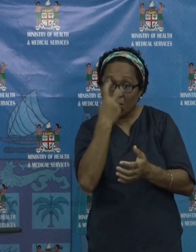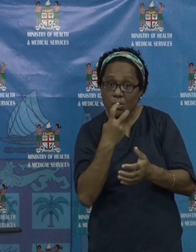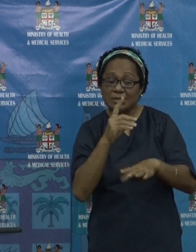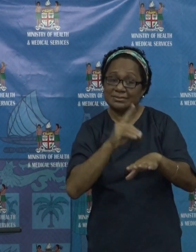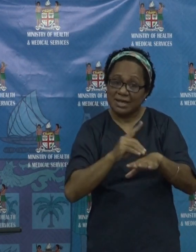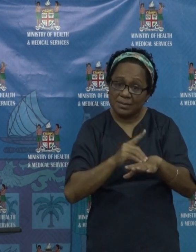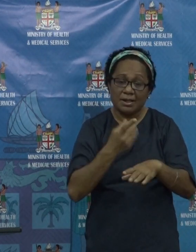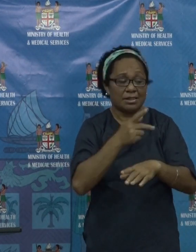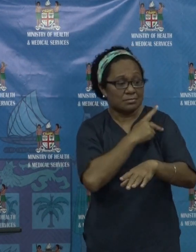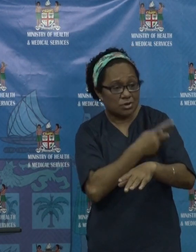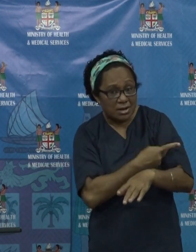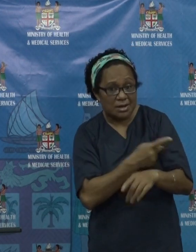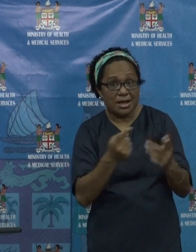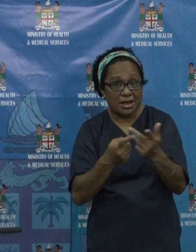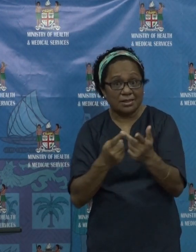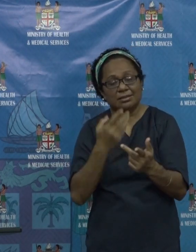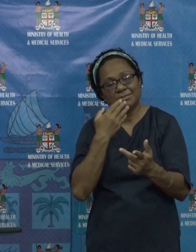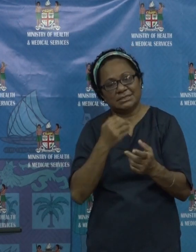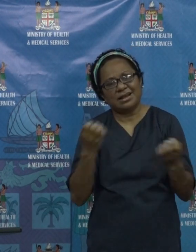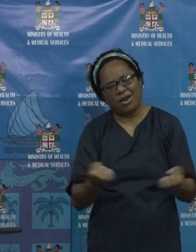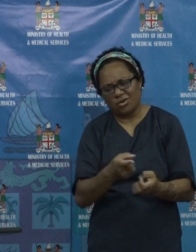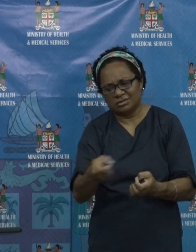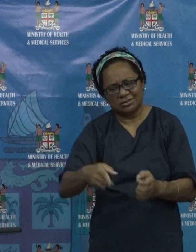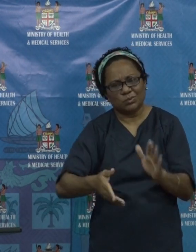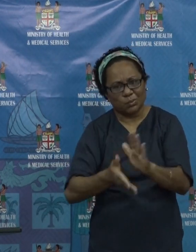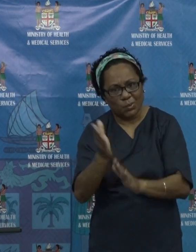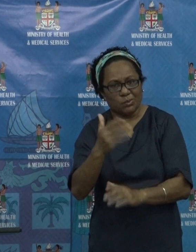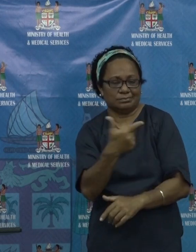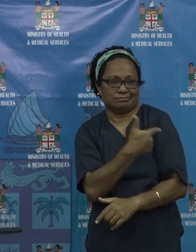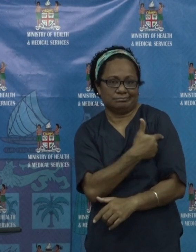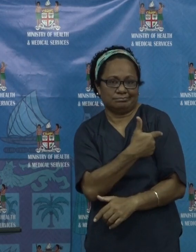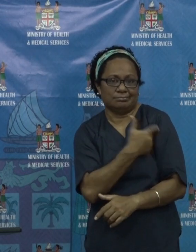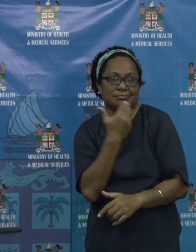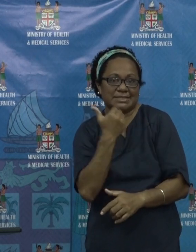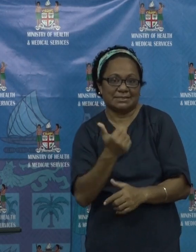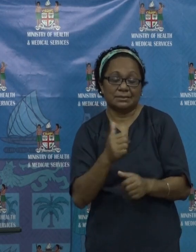in your families are vaccinated. And